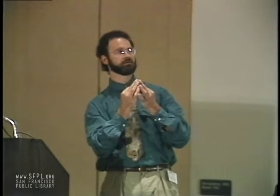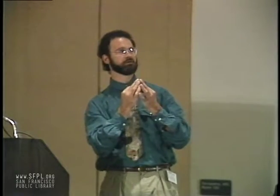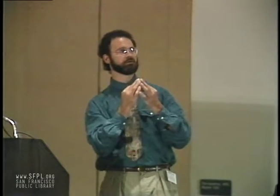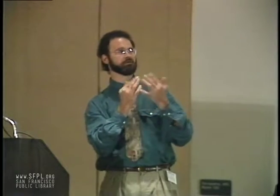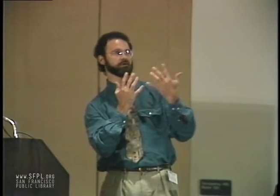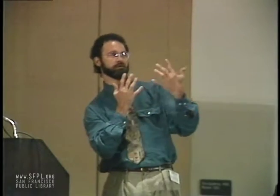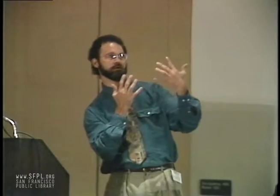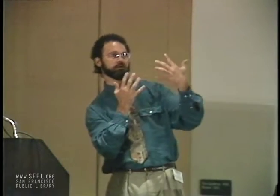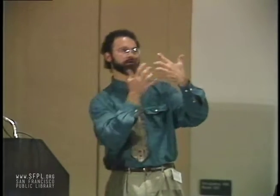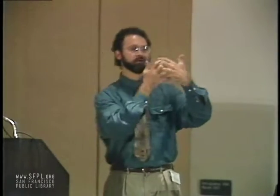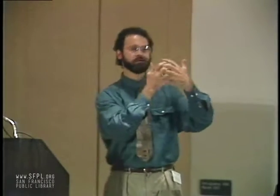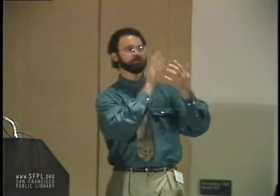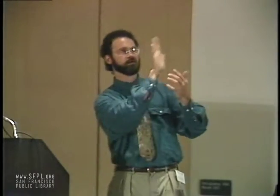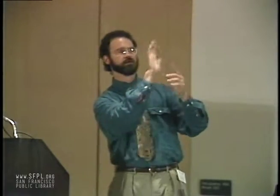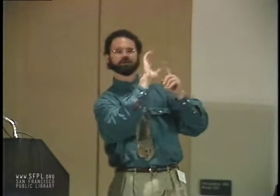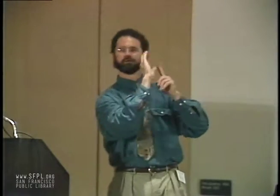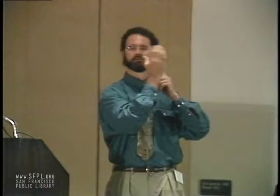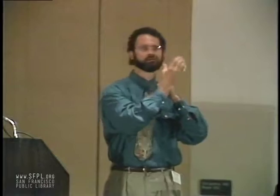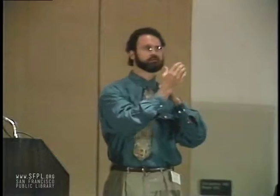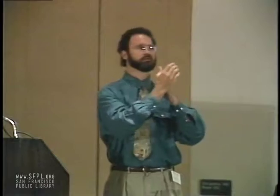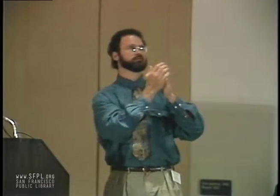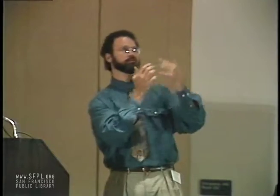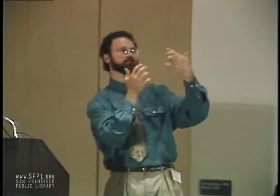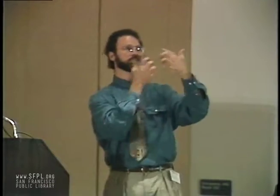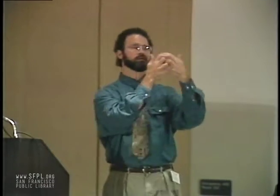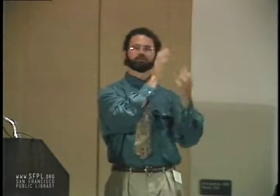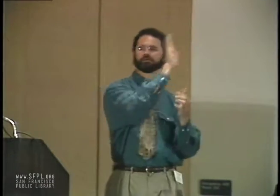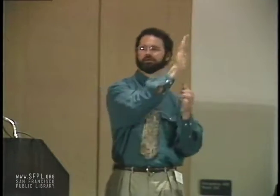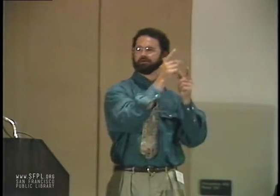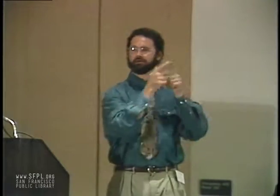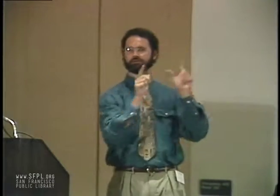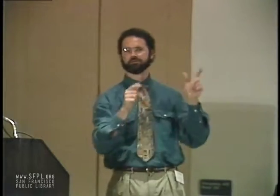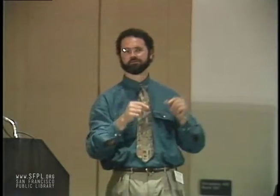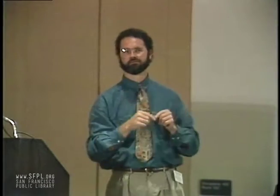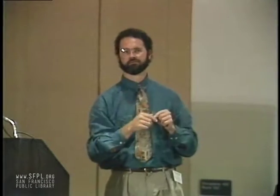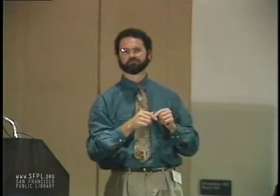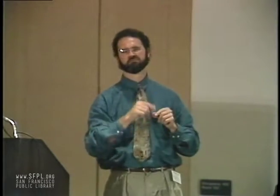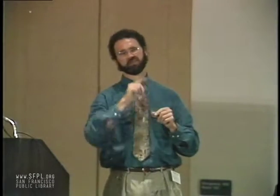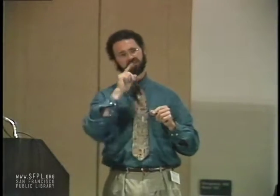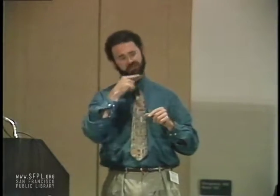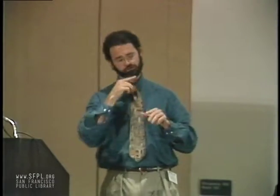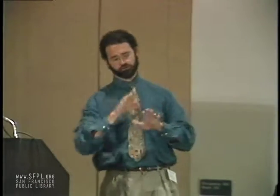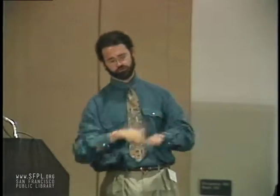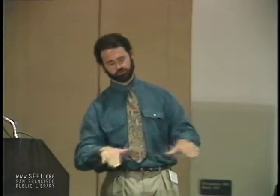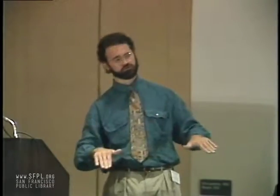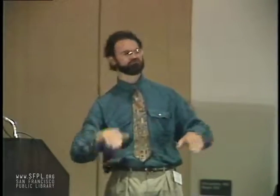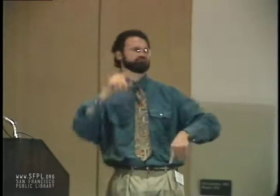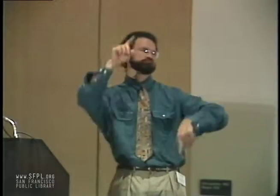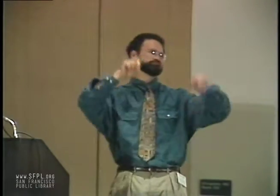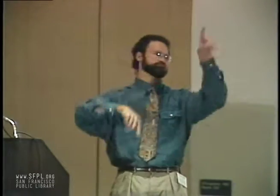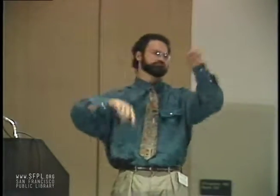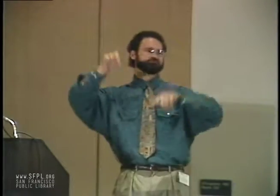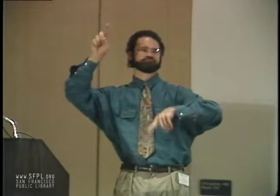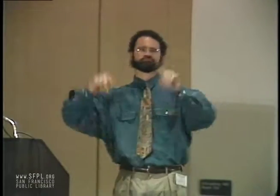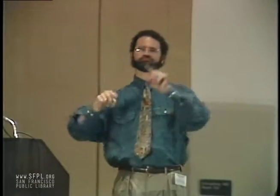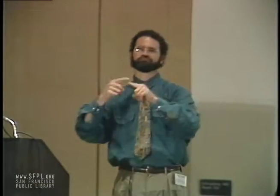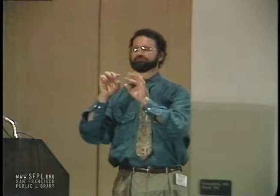child, a hearing child growing up in a deaf family and then having to go out into the world.